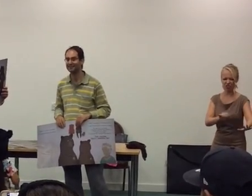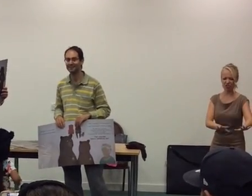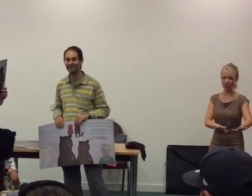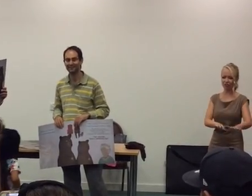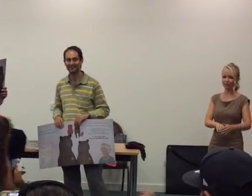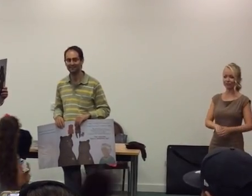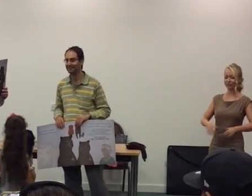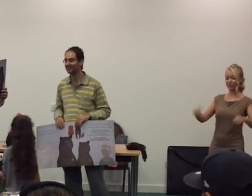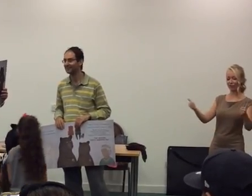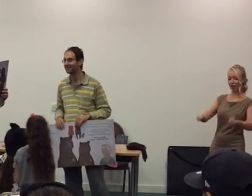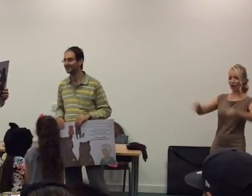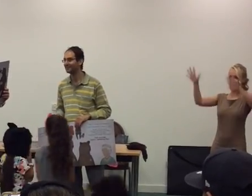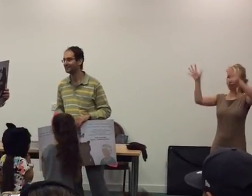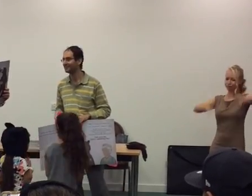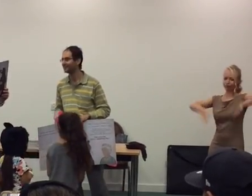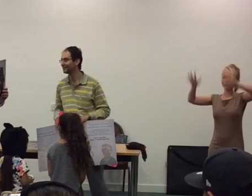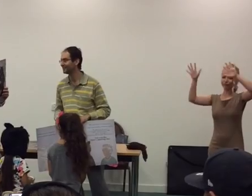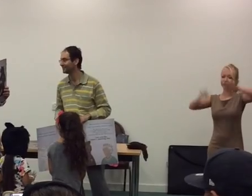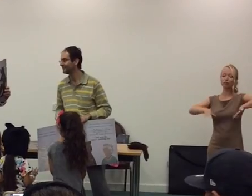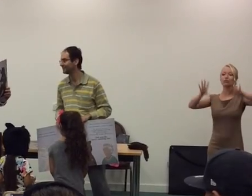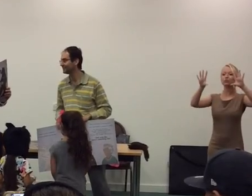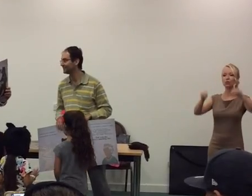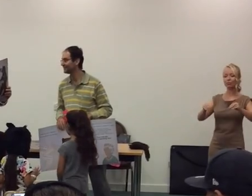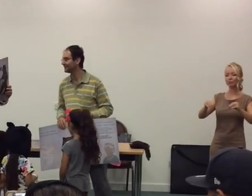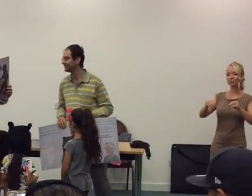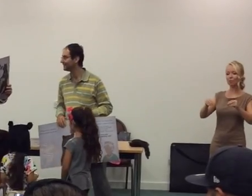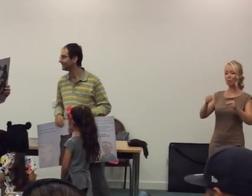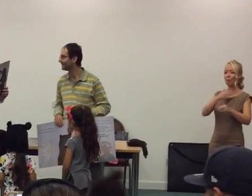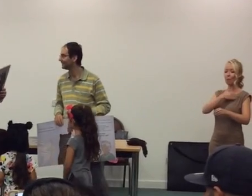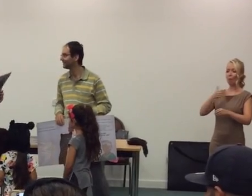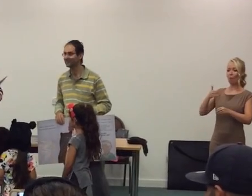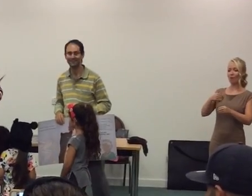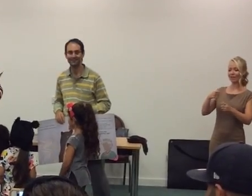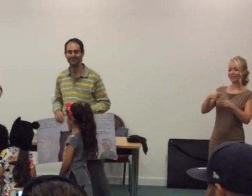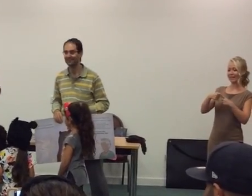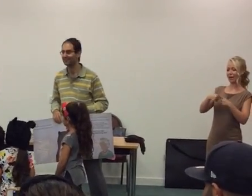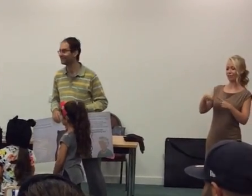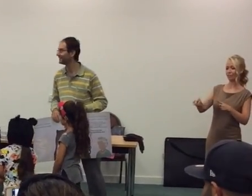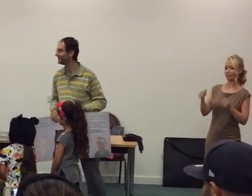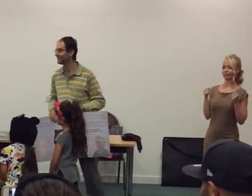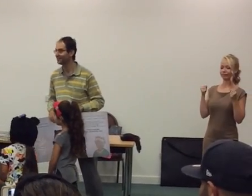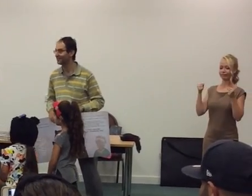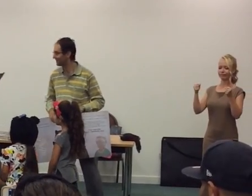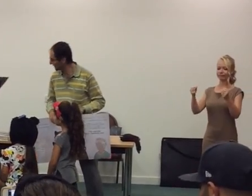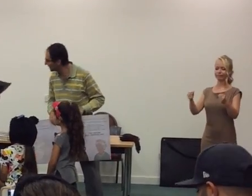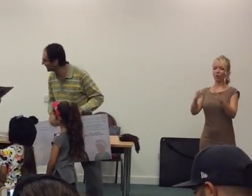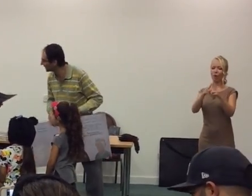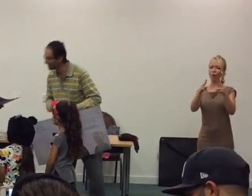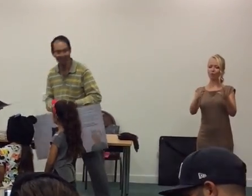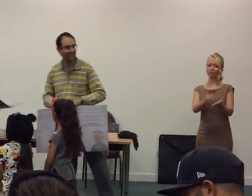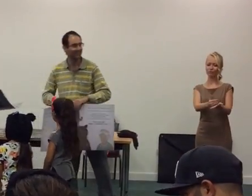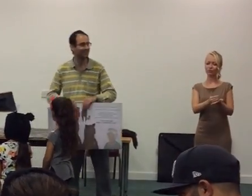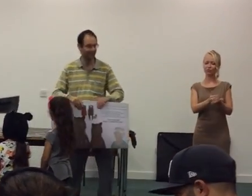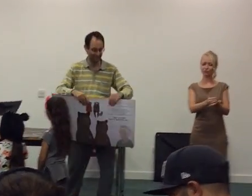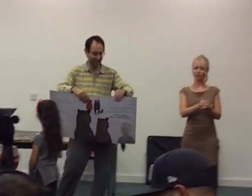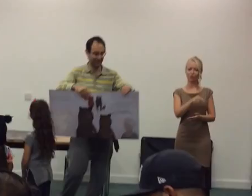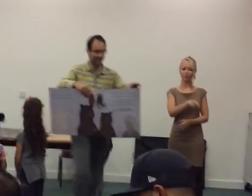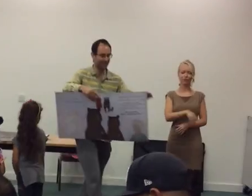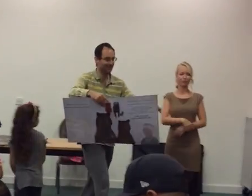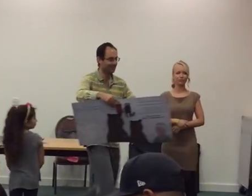stopped, and in the morning, Karen came and made sure all the animals got home safe. Thank you.